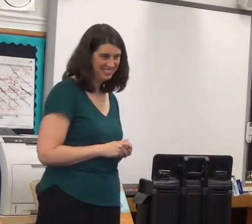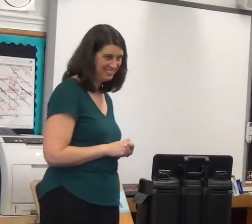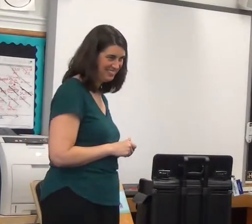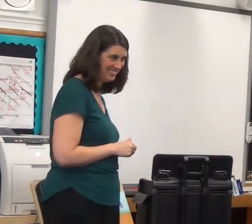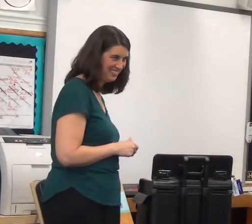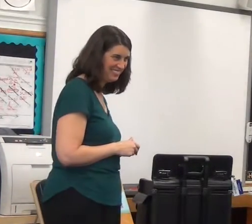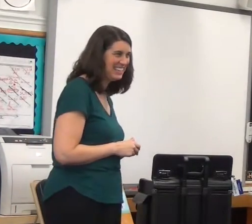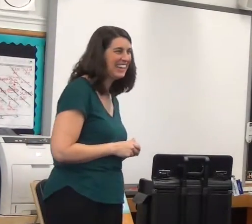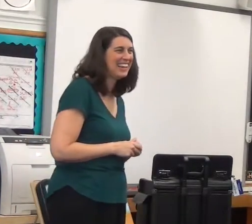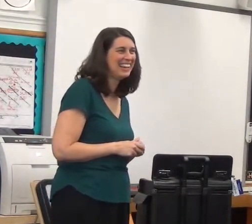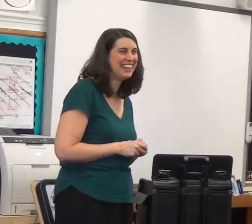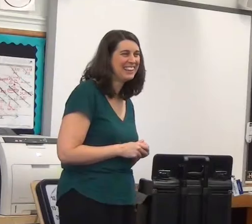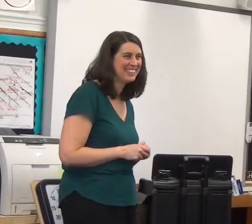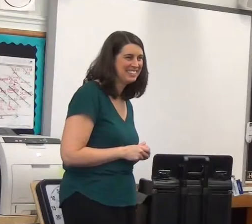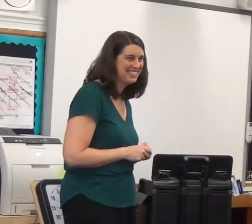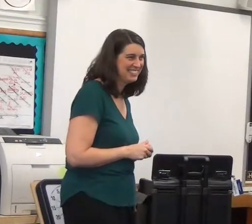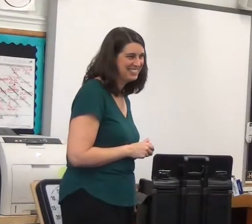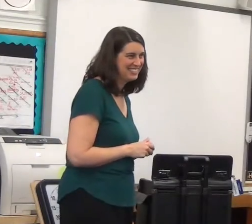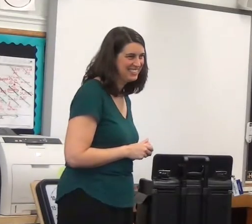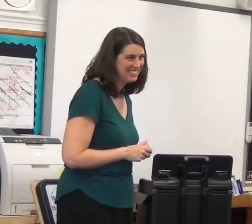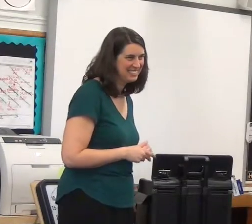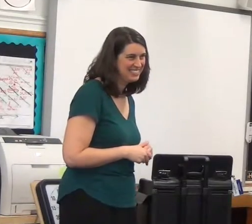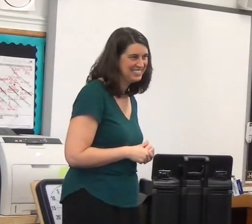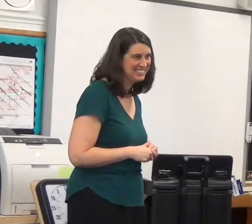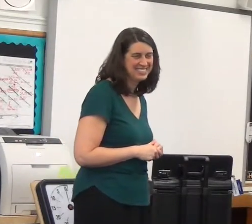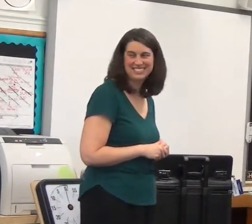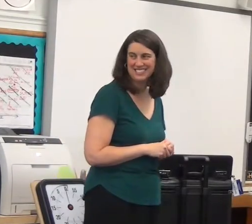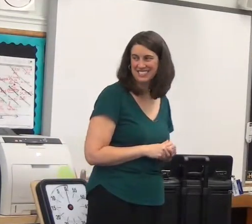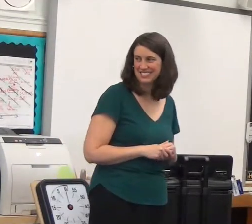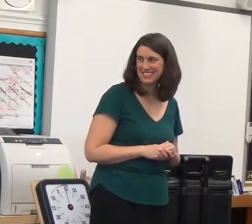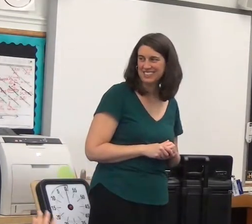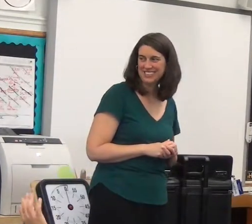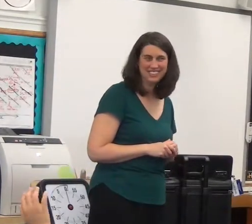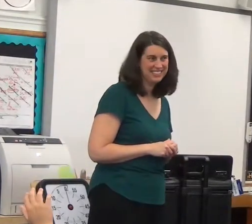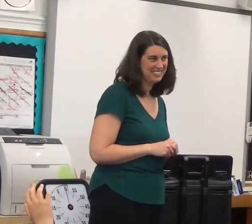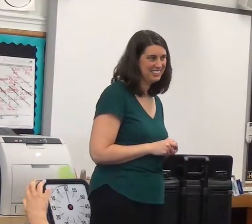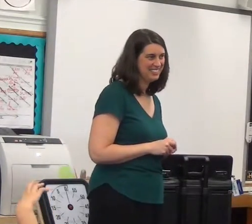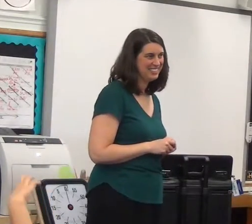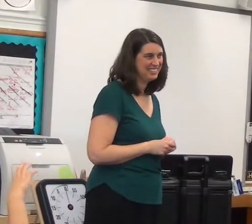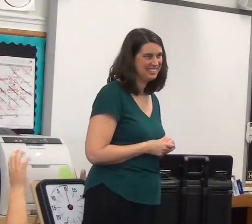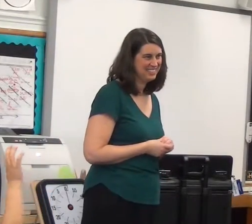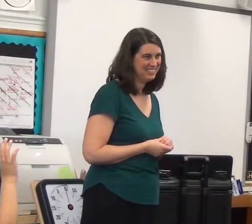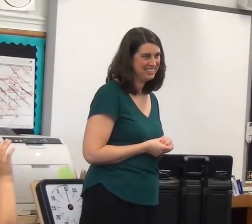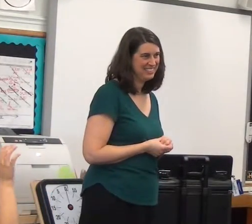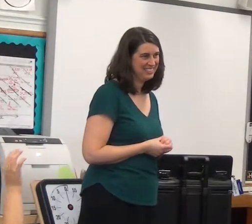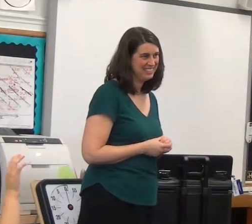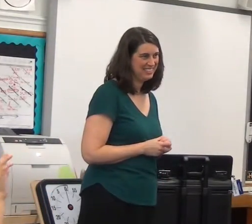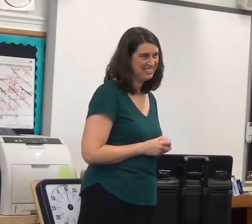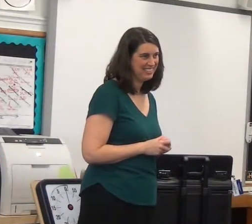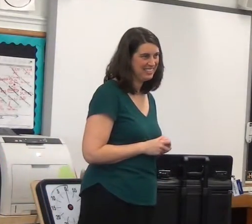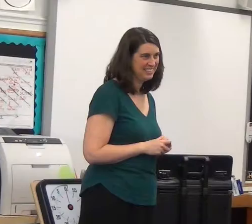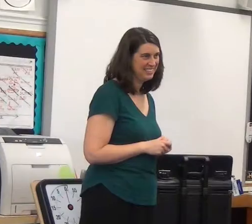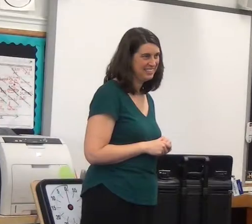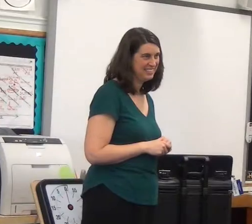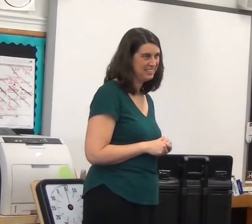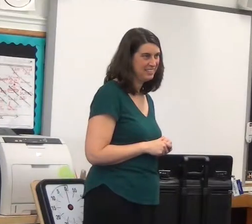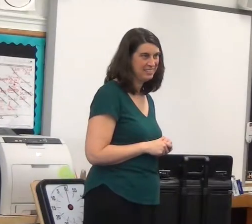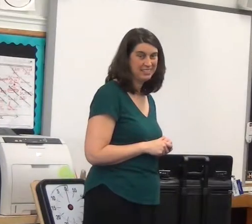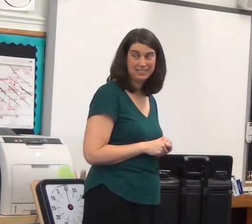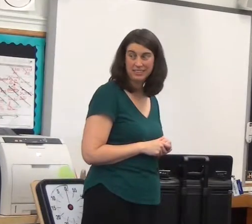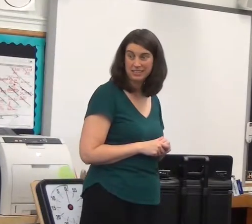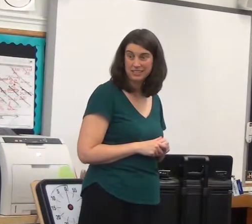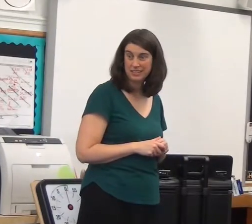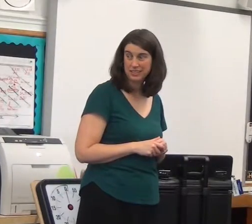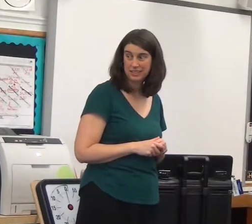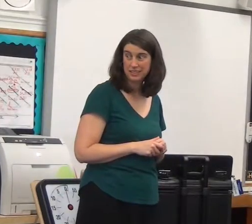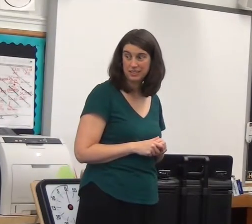jacket. Jason's just going to pull those buckles really tight as he can. He's going to work it from the